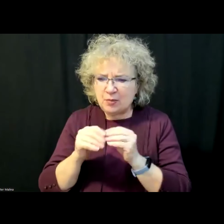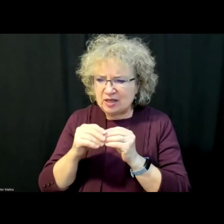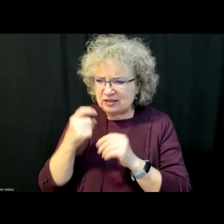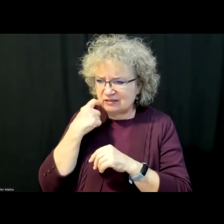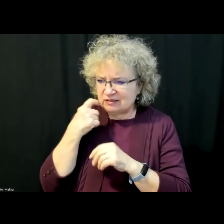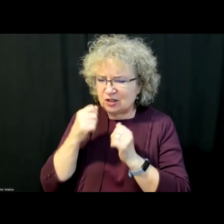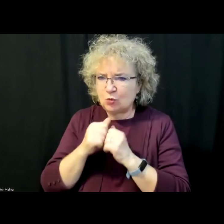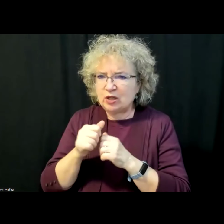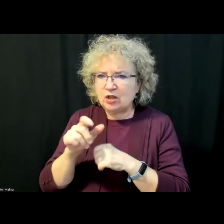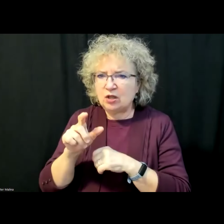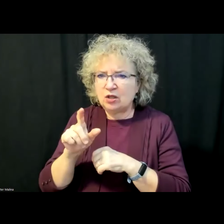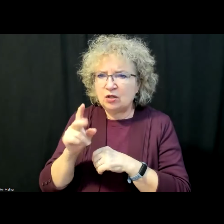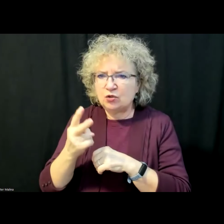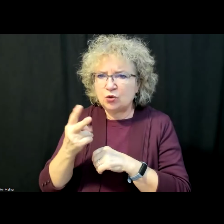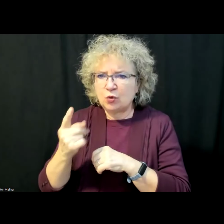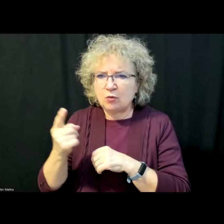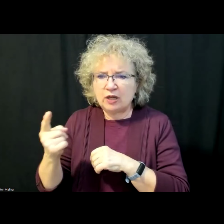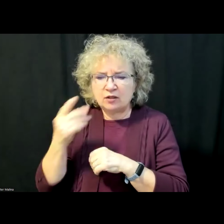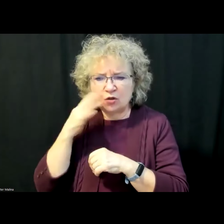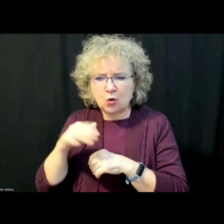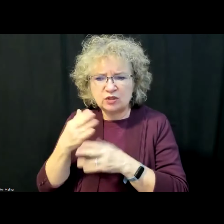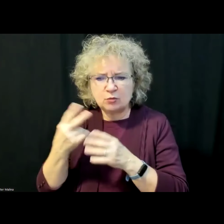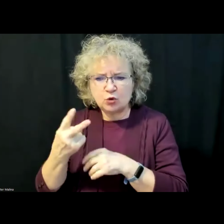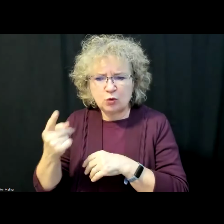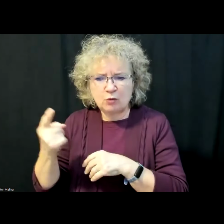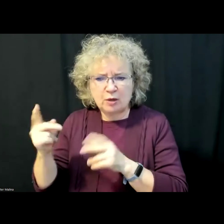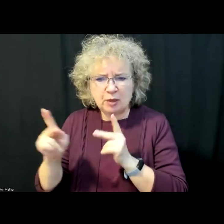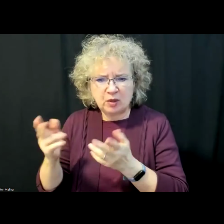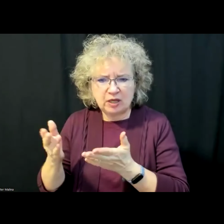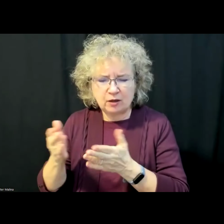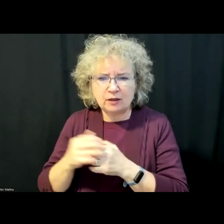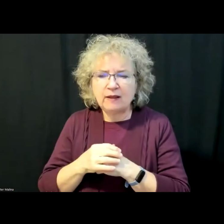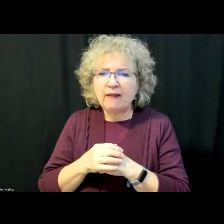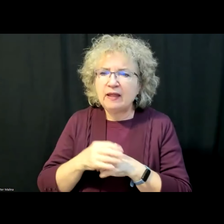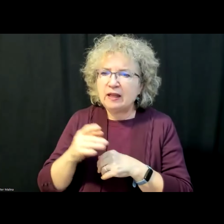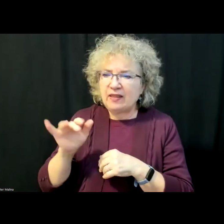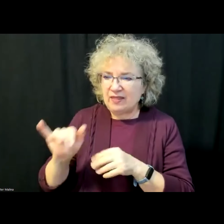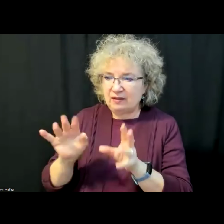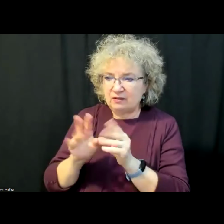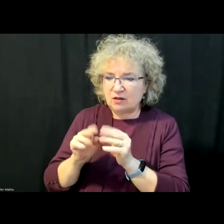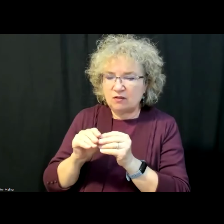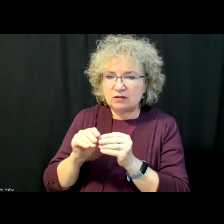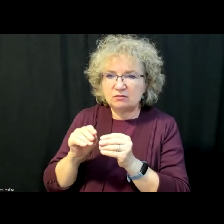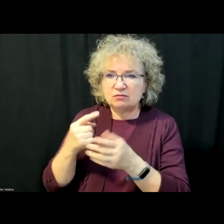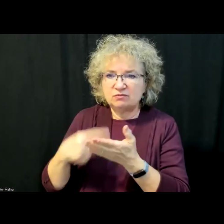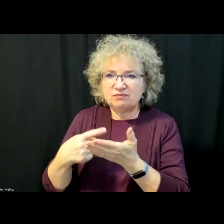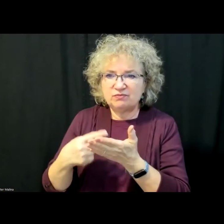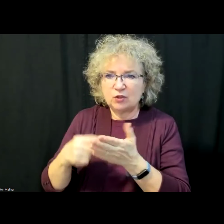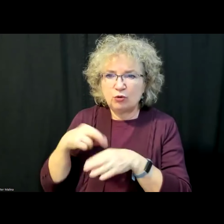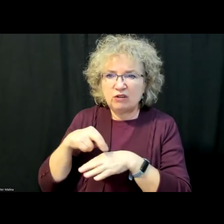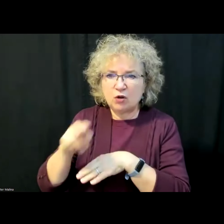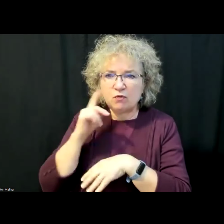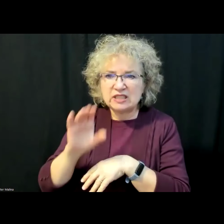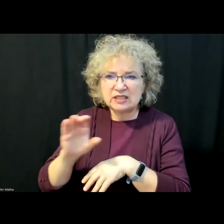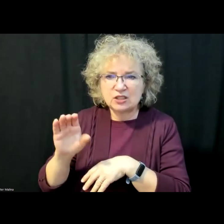ago with 2-1-1 i know we have some 2-1-1 folks here um and there's some conversations around referrals for ccos so